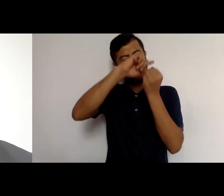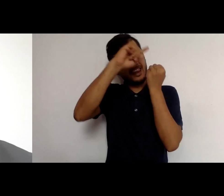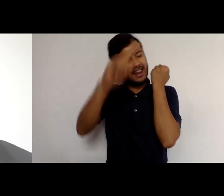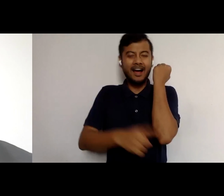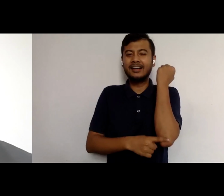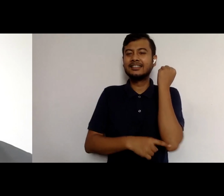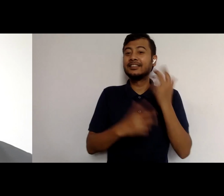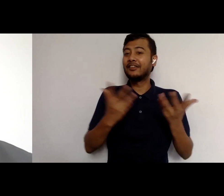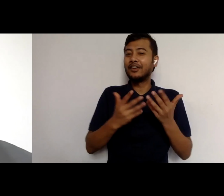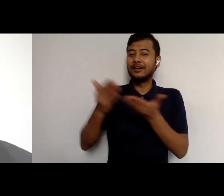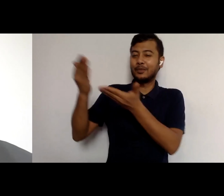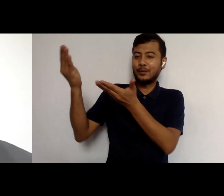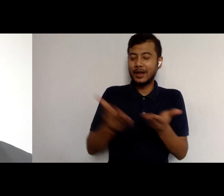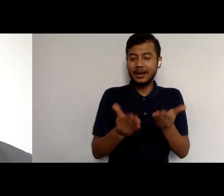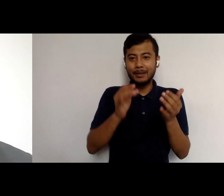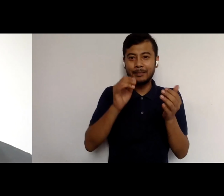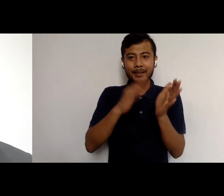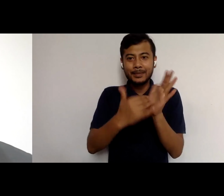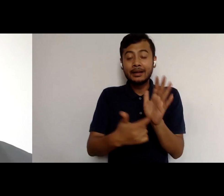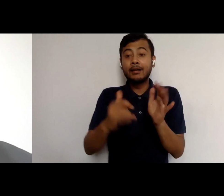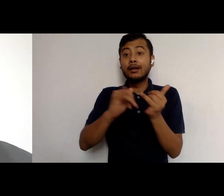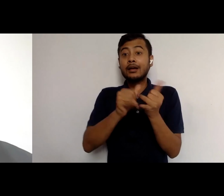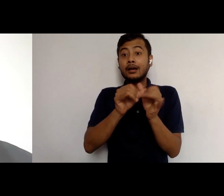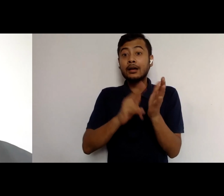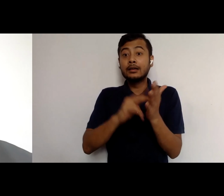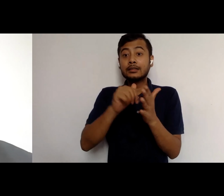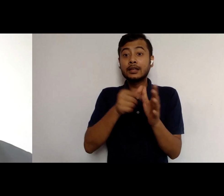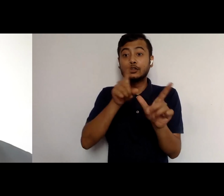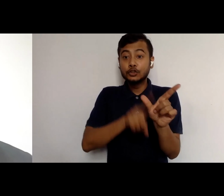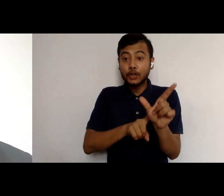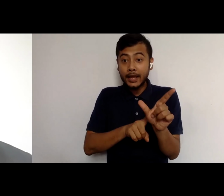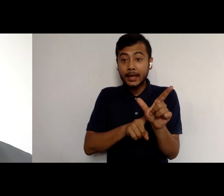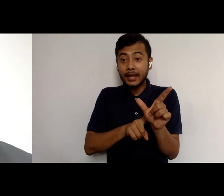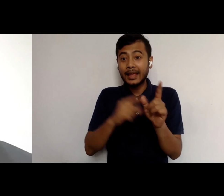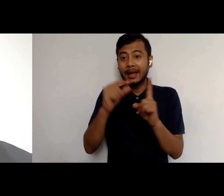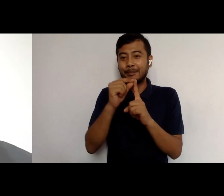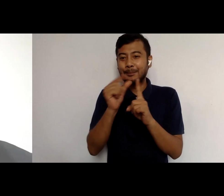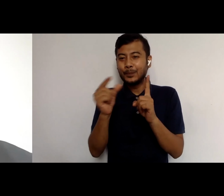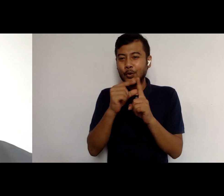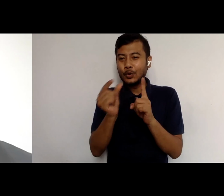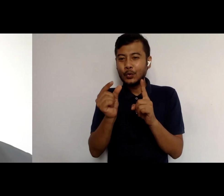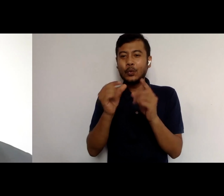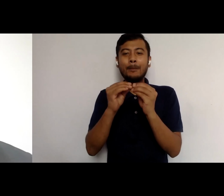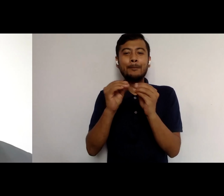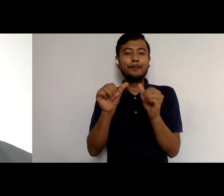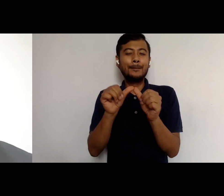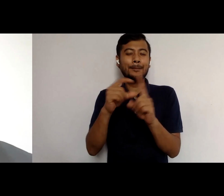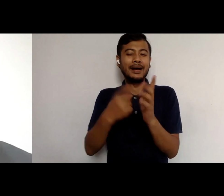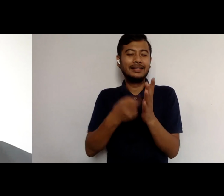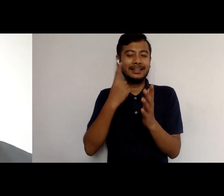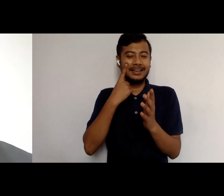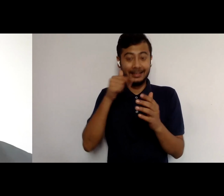Mr. Sanjay Padubidri, co-chair BIF's Wi-Fi committee to give a word of thanks. Sanjay is software